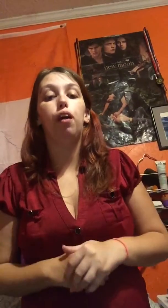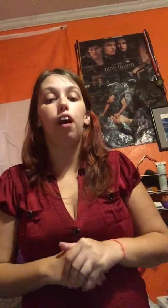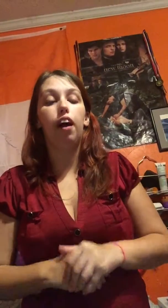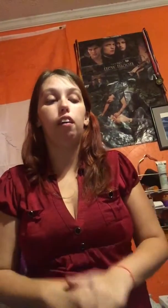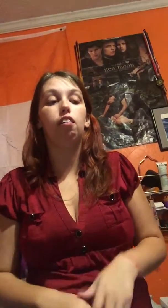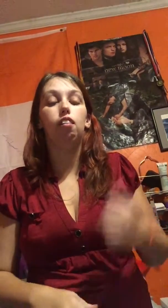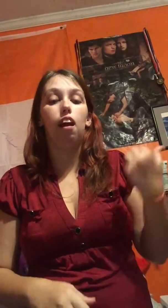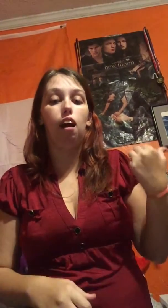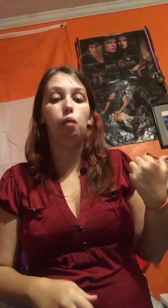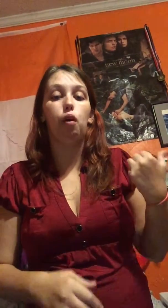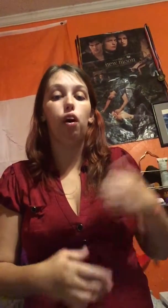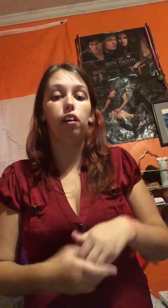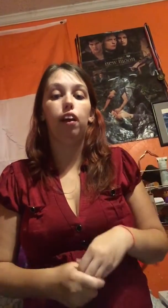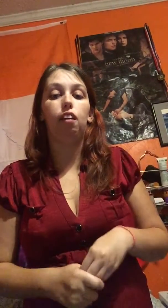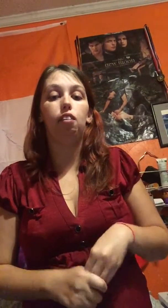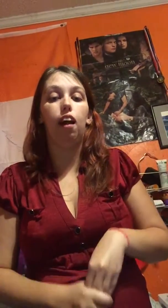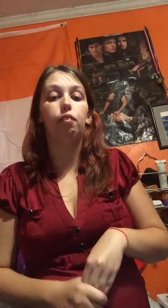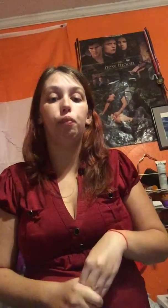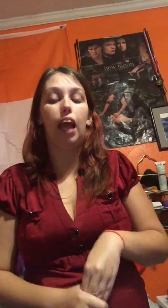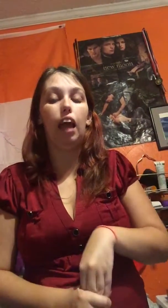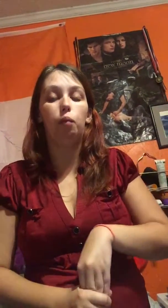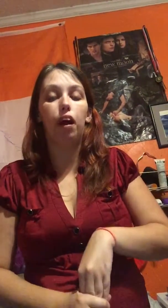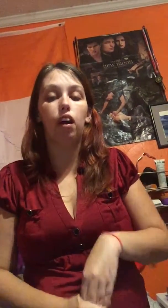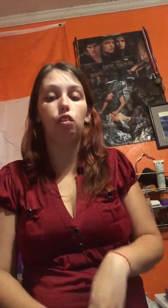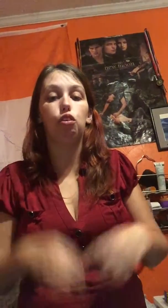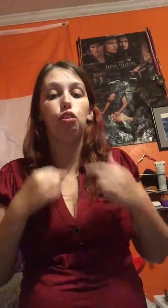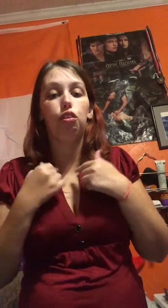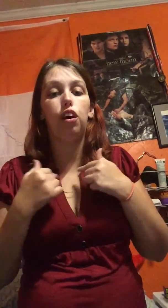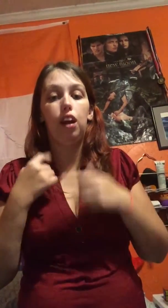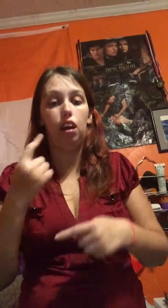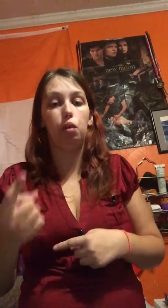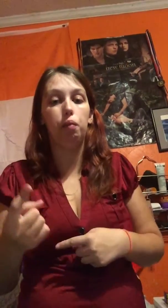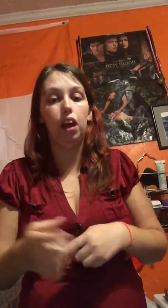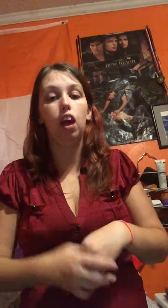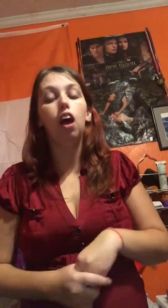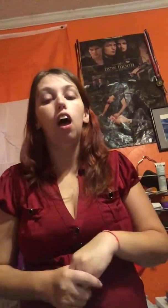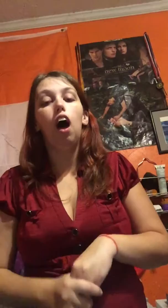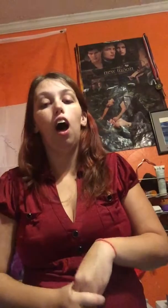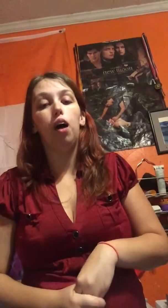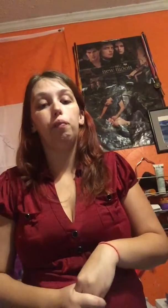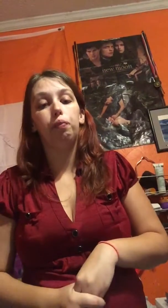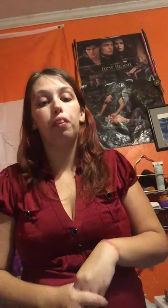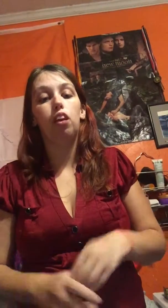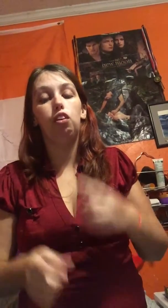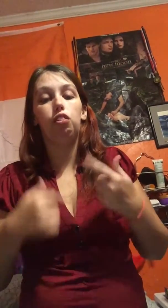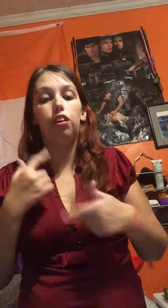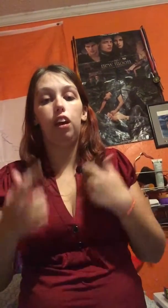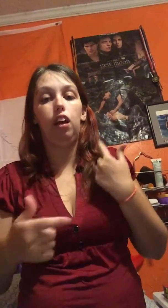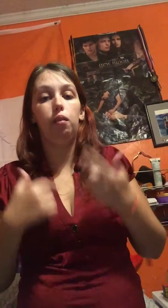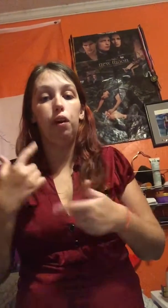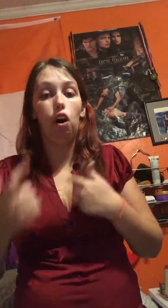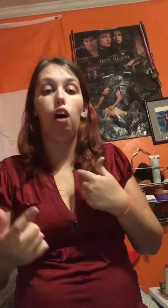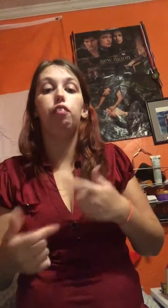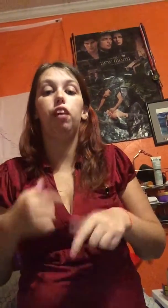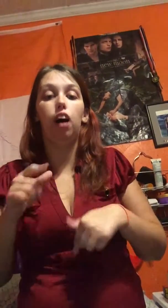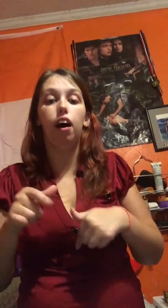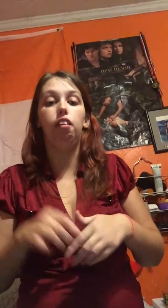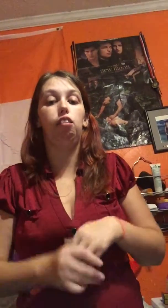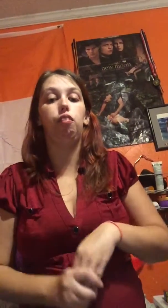bronchitis and I am on, like I said, antibiotics. So, you're still going to hear me, you're still going to hear me cough a lot in this